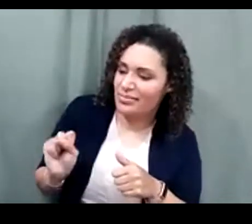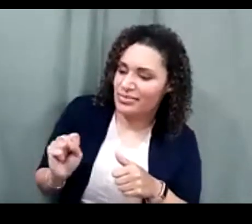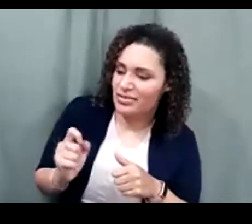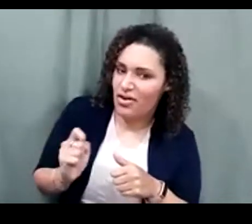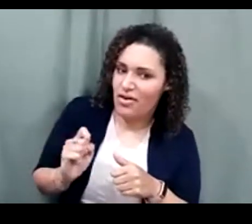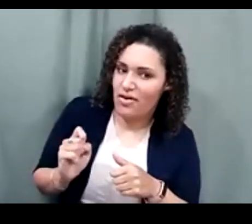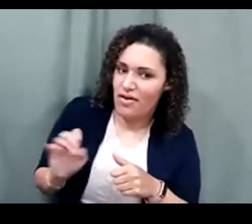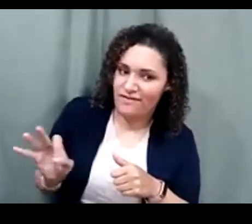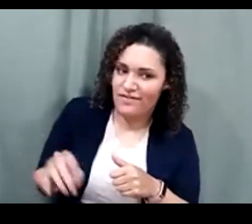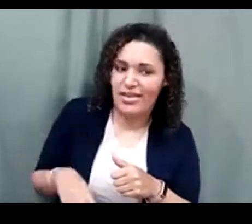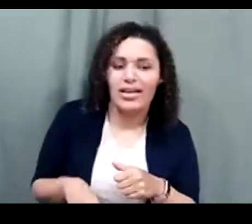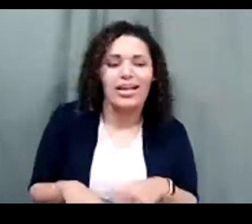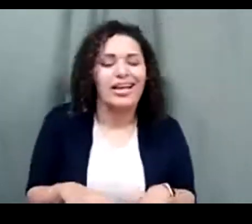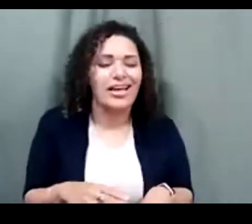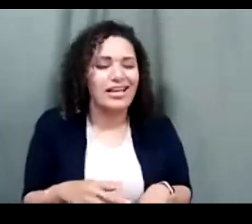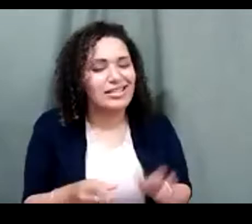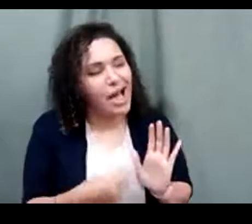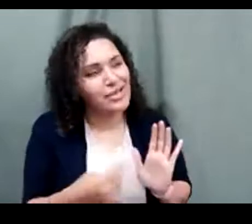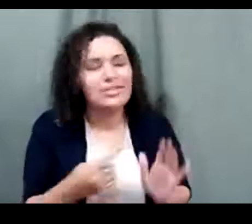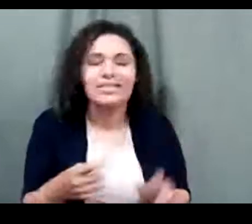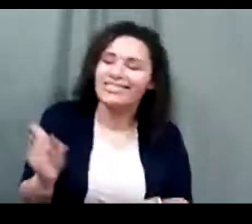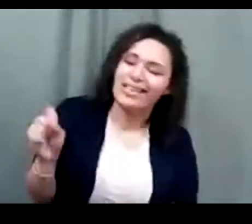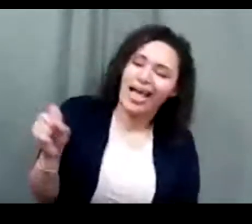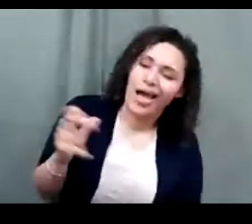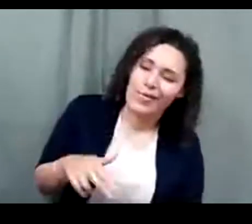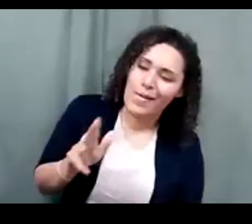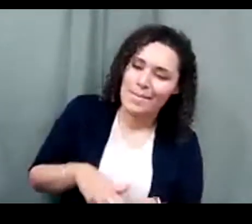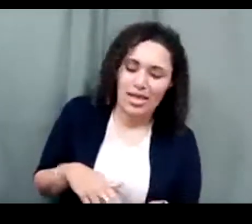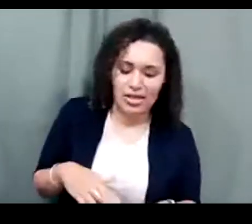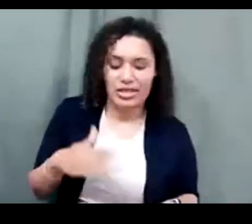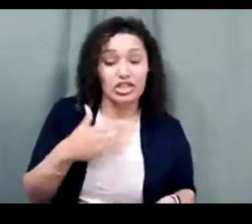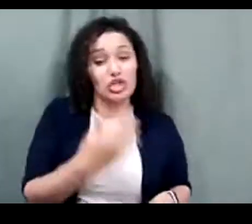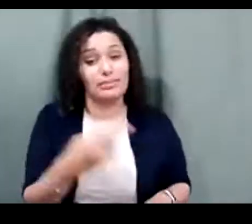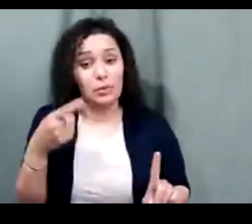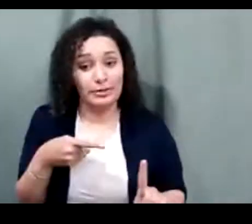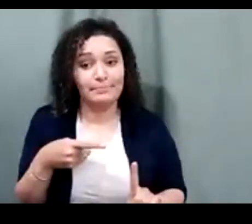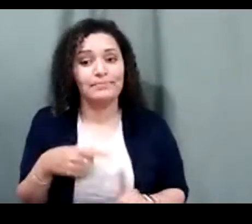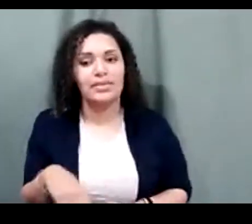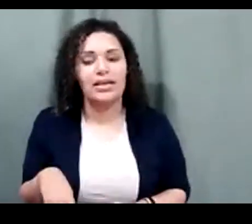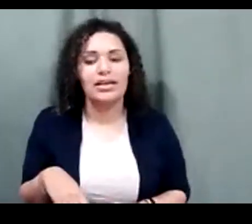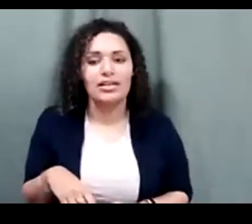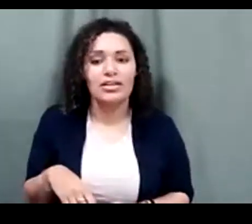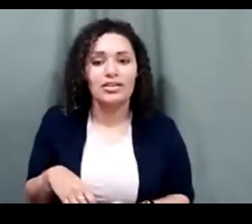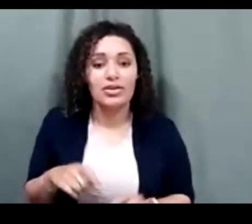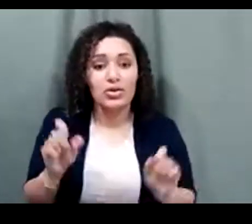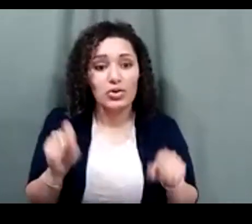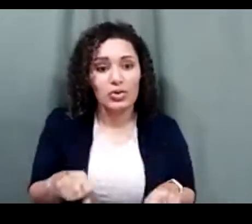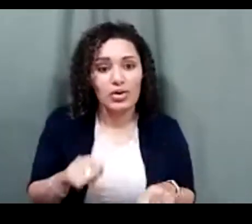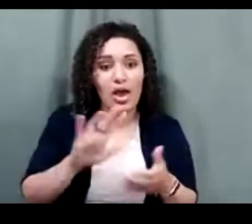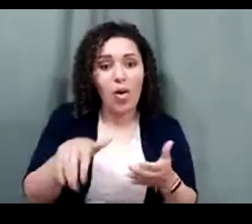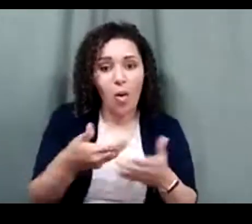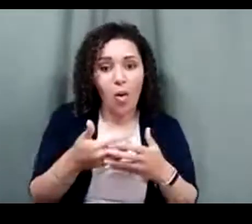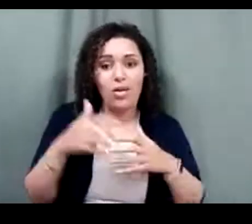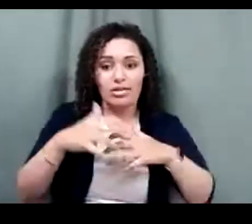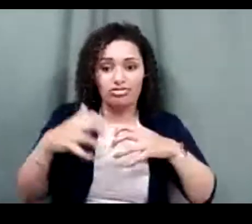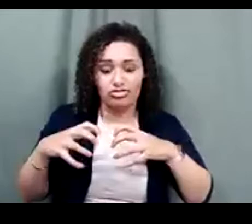sometimes. Usually. Yeah, usually we do. Good point. So we got you can put whole clusters into the